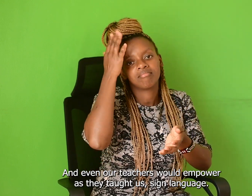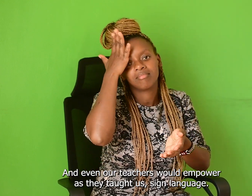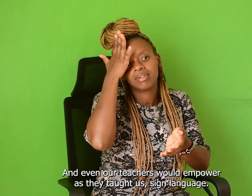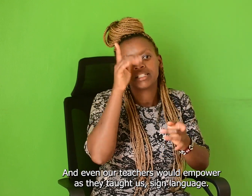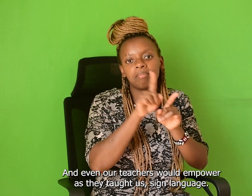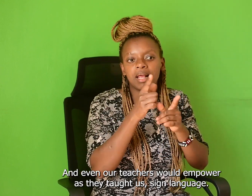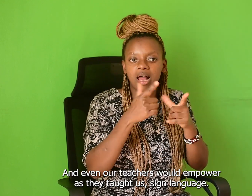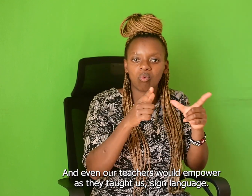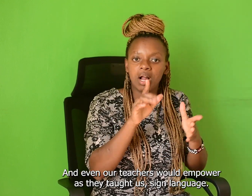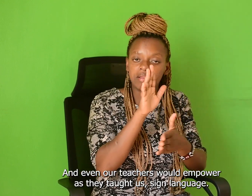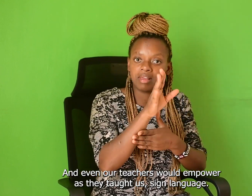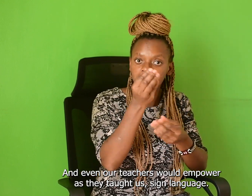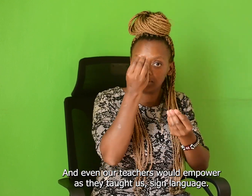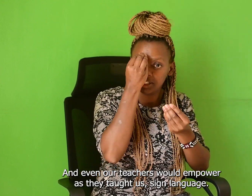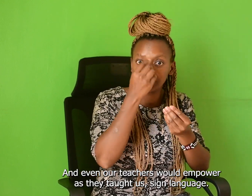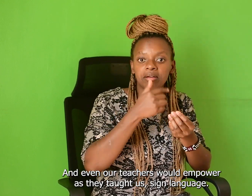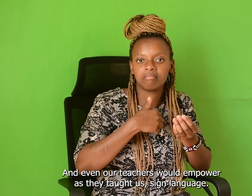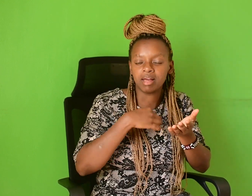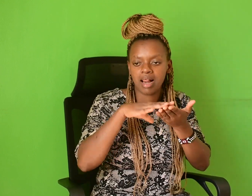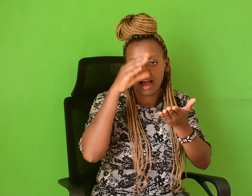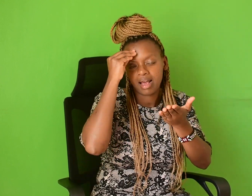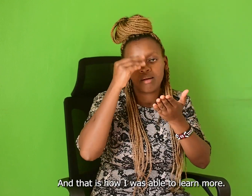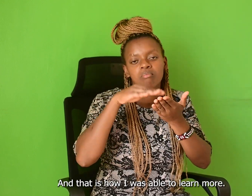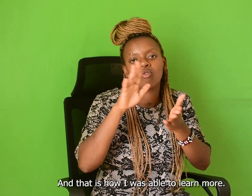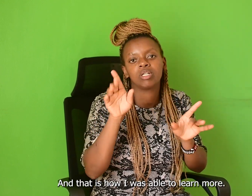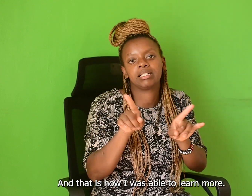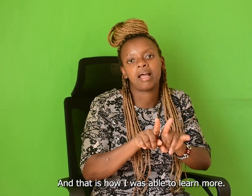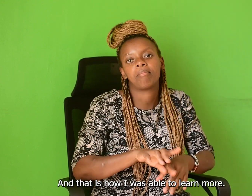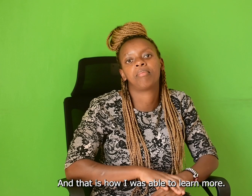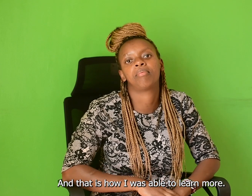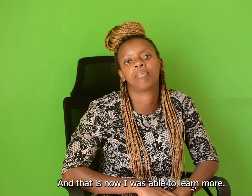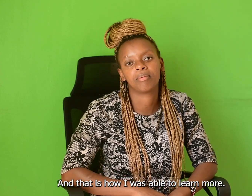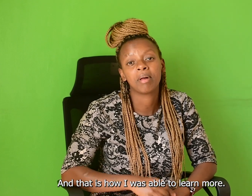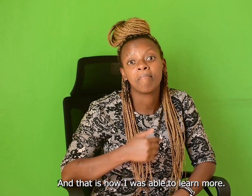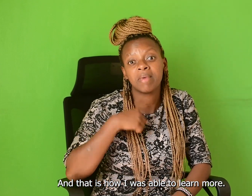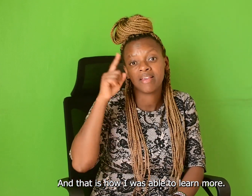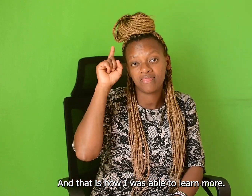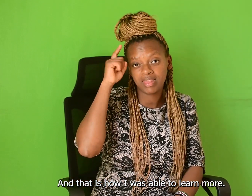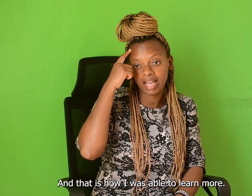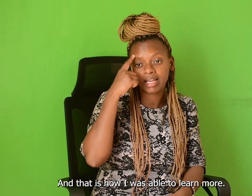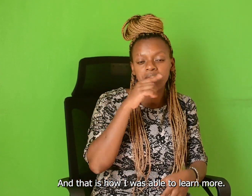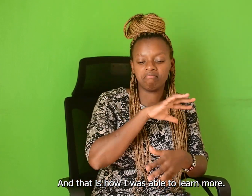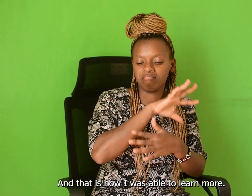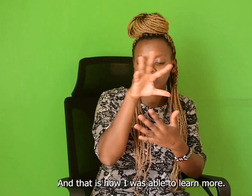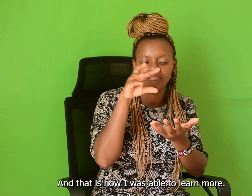would empower us, they taught us sign language, and that is how I was able to learn more.